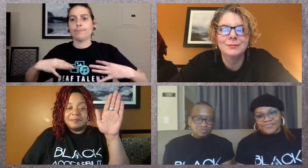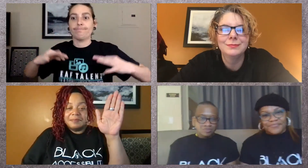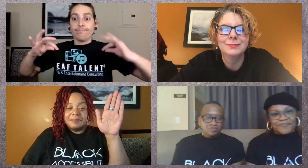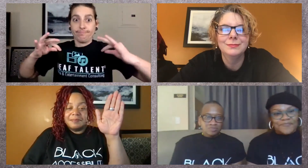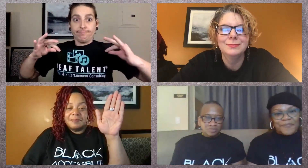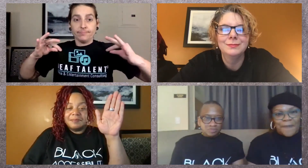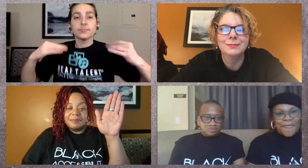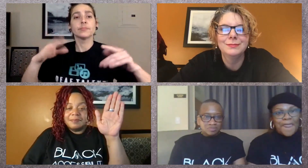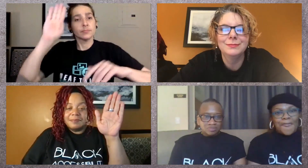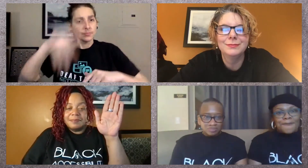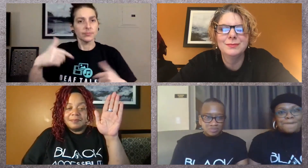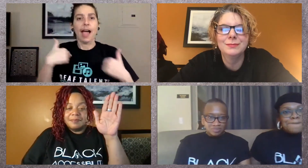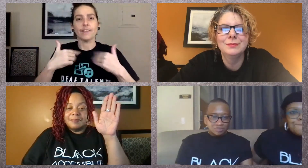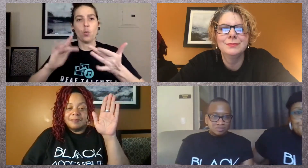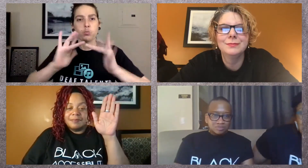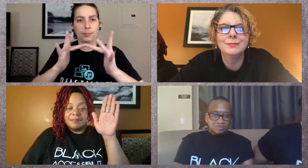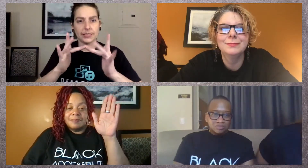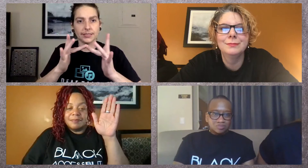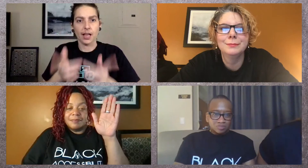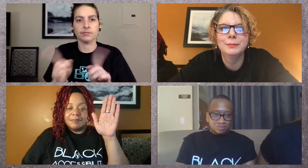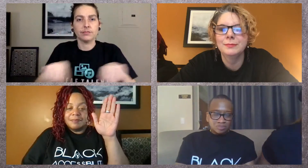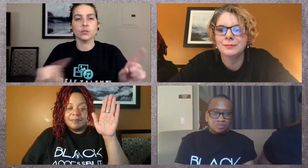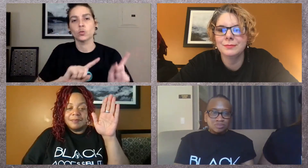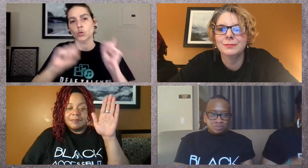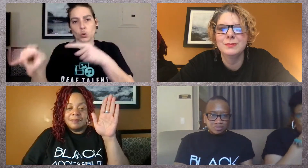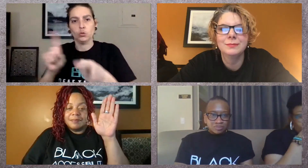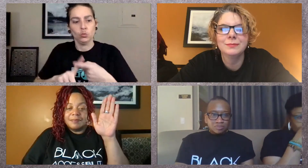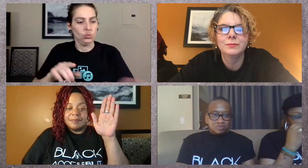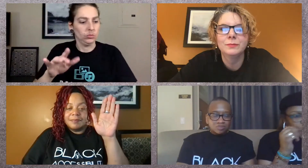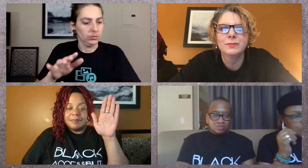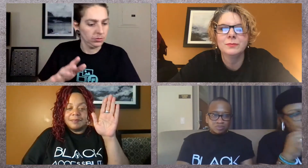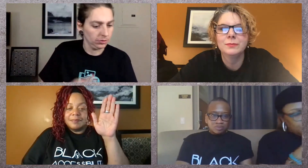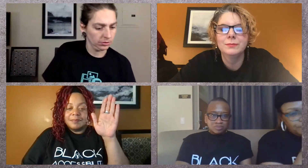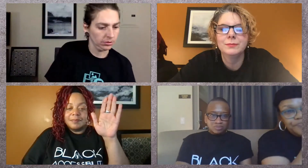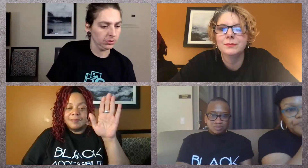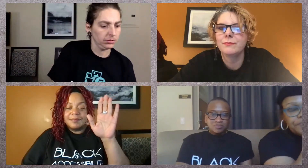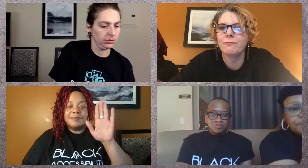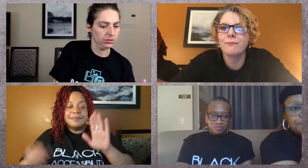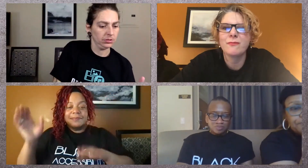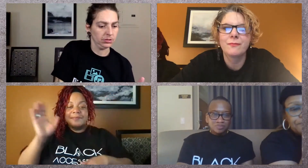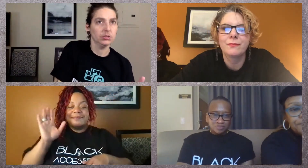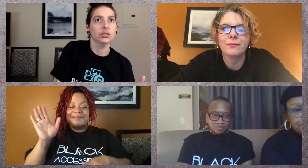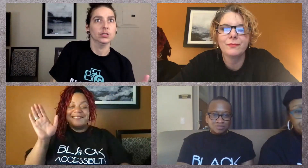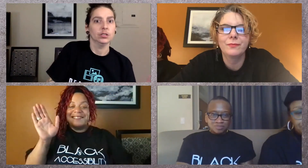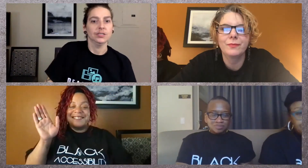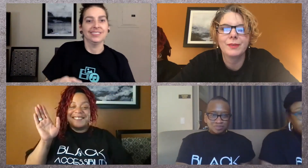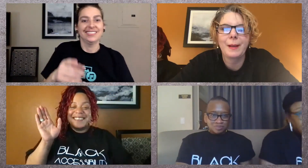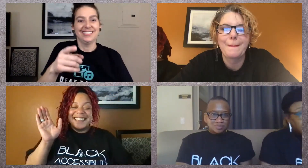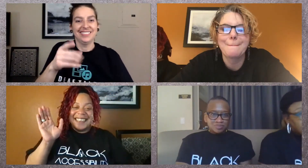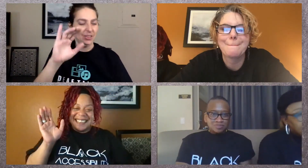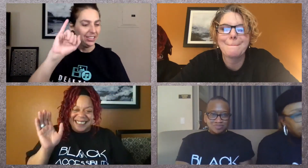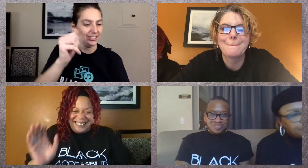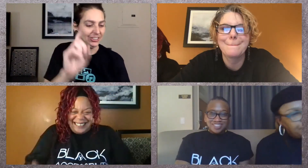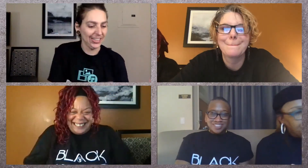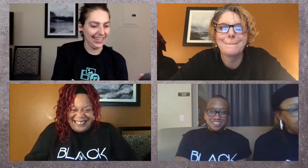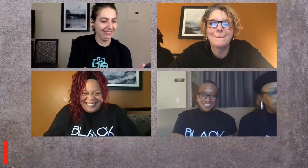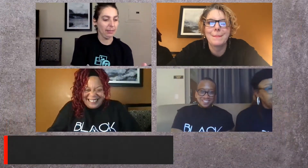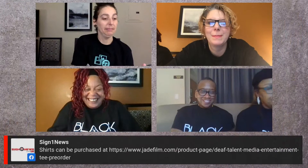I saw some comments out there. I saw some people asking about the shirts. We do have a website you can go to